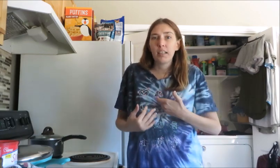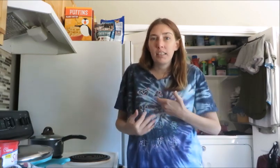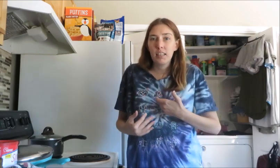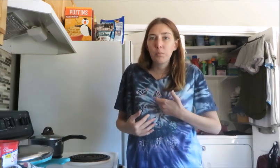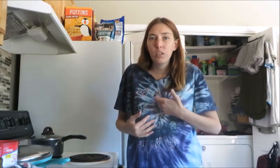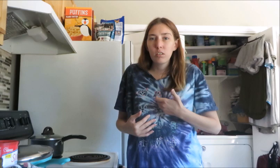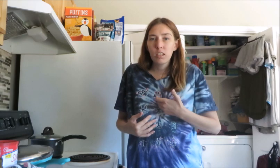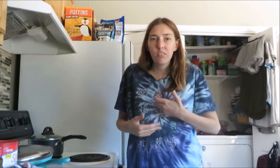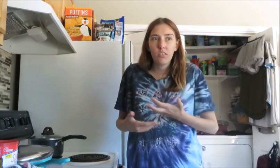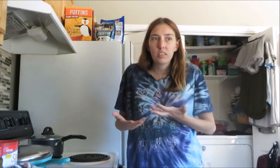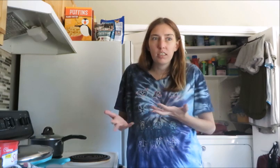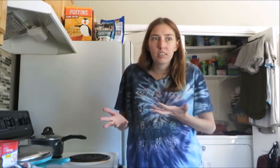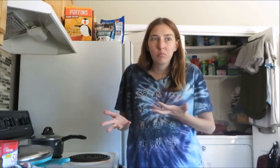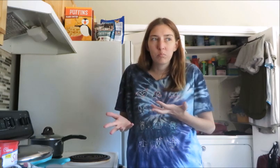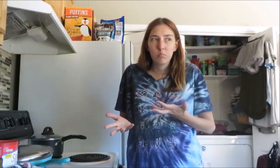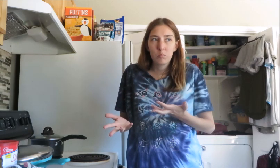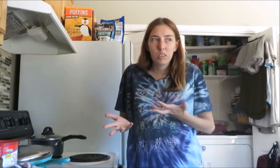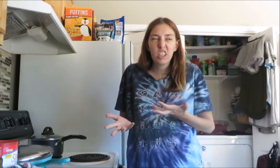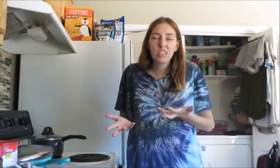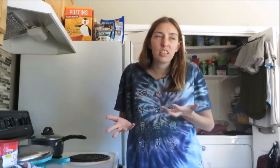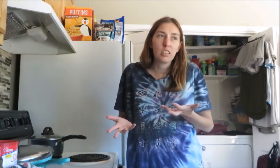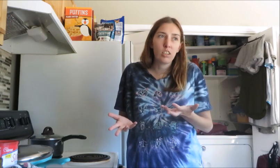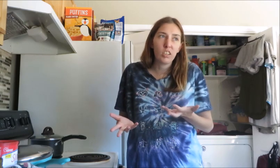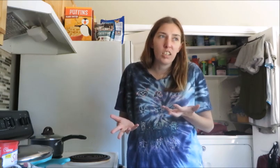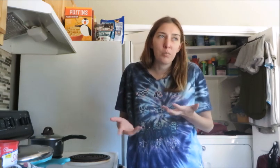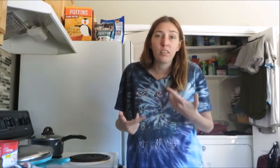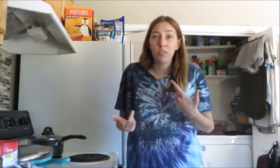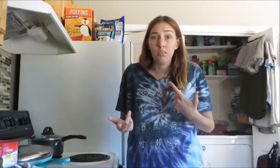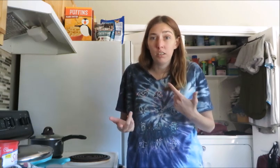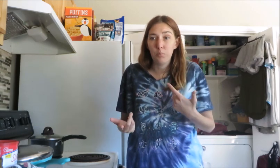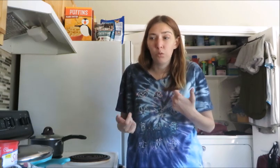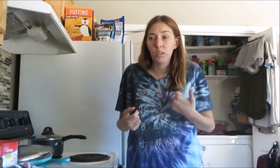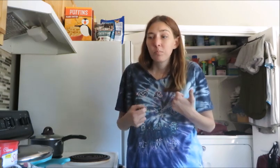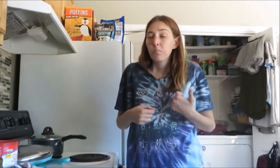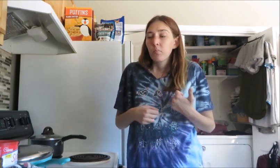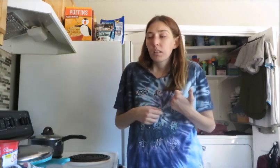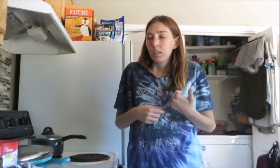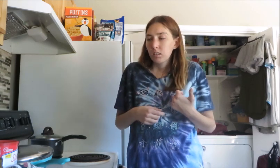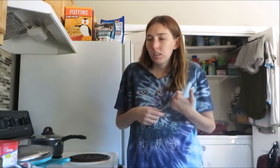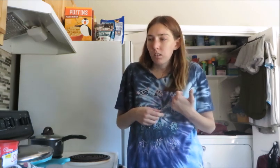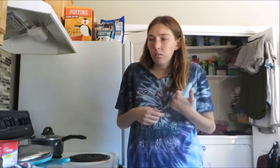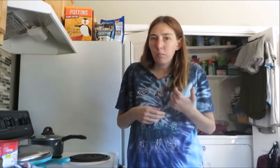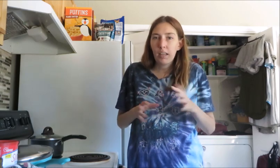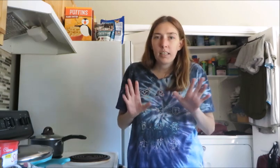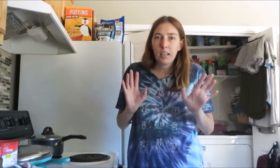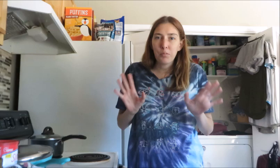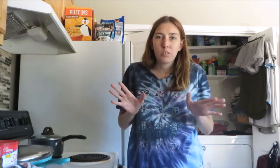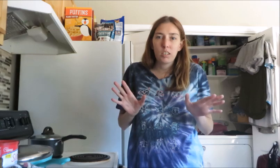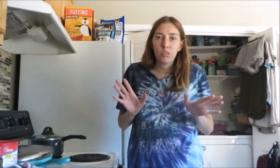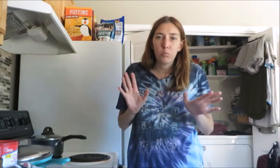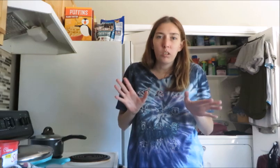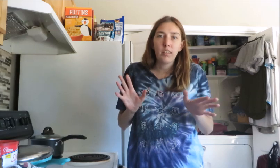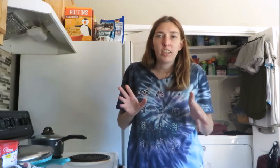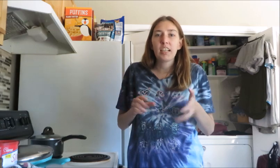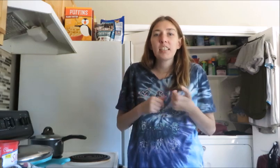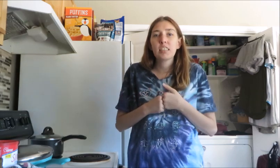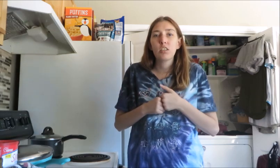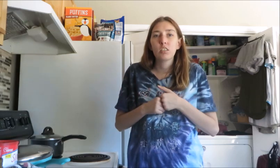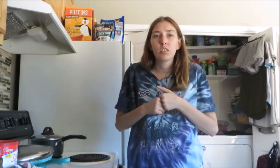can upload, even if it's at like not necessarily 10 o'clock at night, but I know I've done that before. So my upload schedule will vary. So it's just